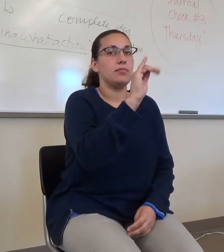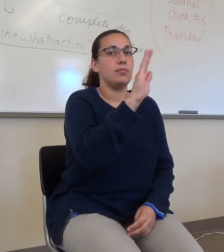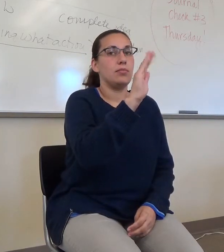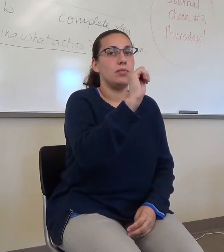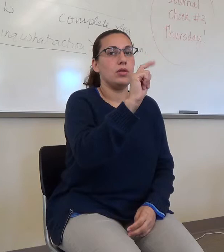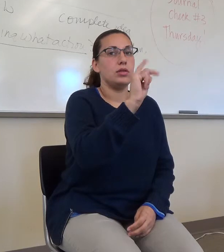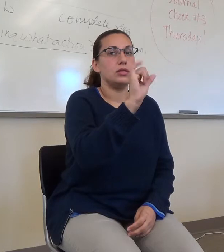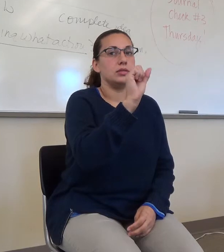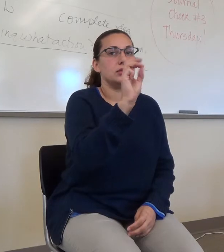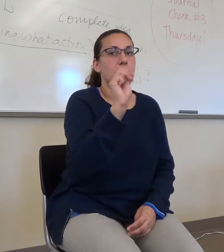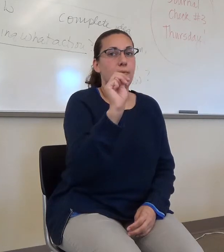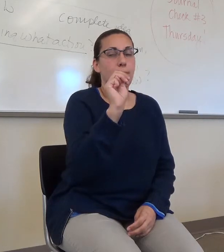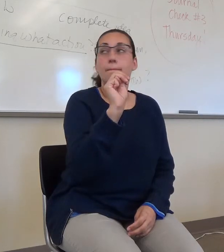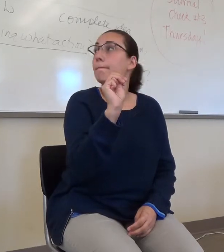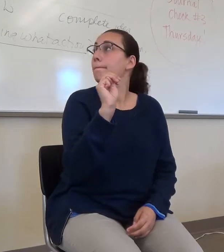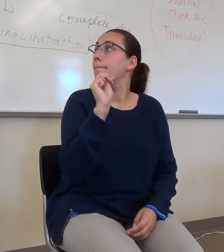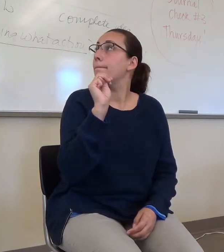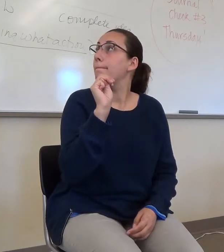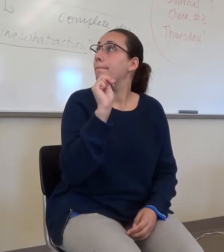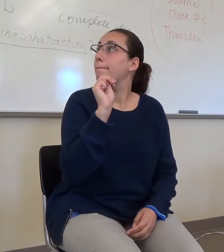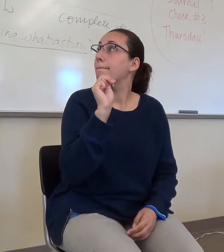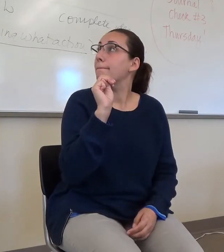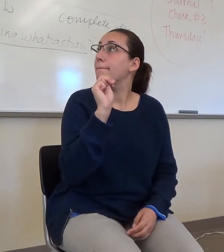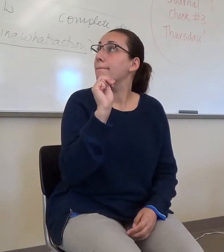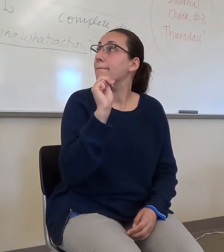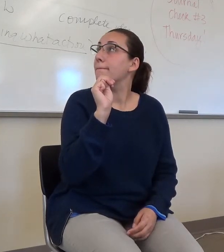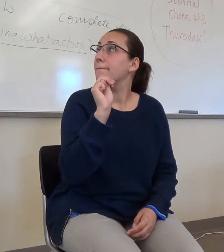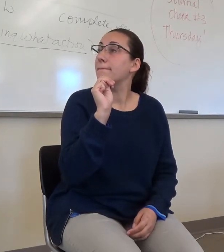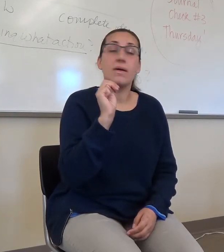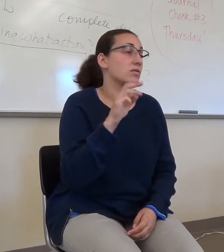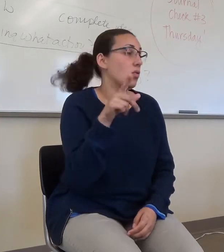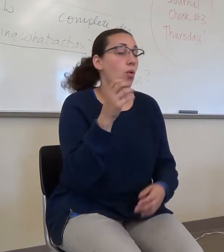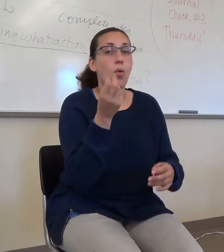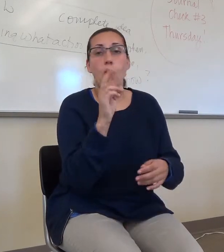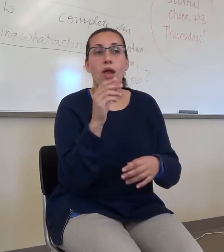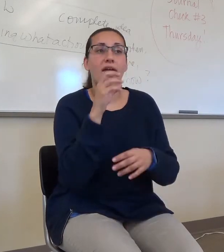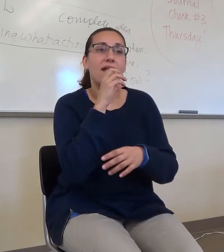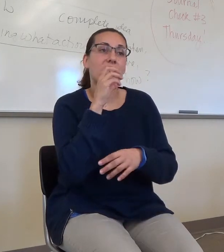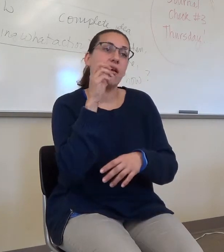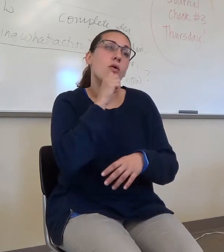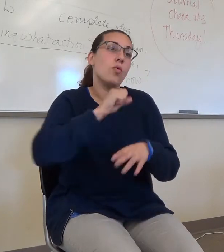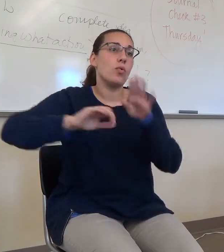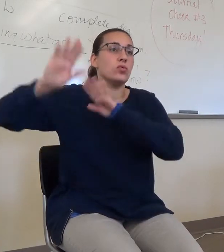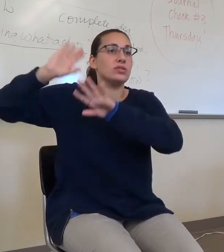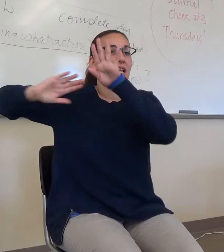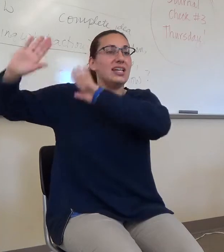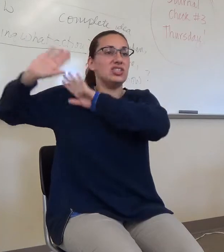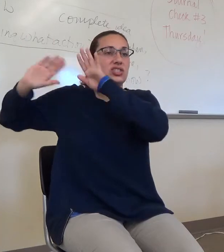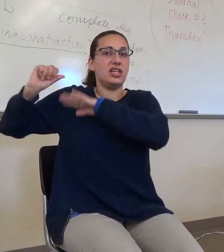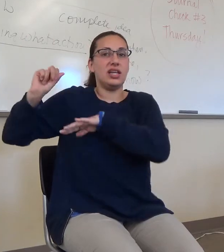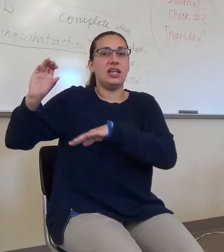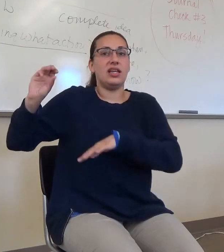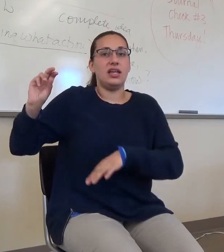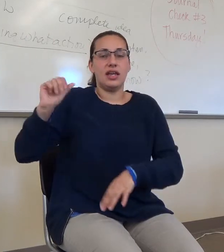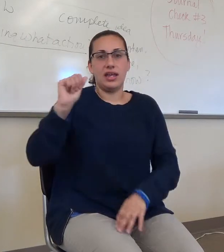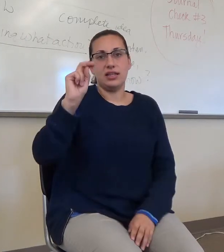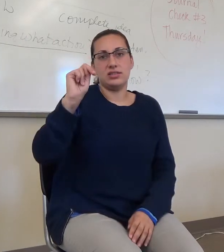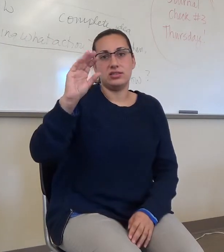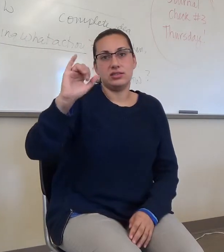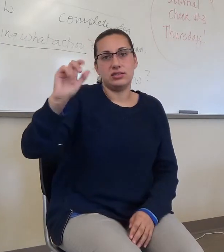put cannibalism and ancient cultures or something, but this would be enough if you have this right. So what is it telling us